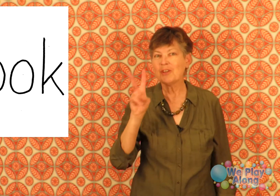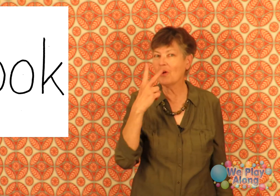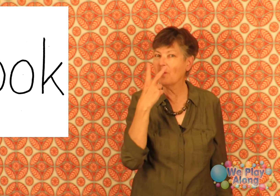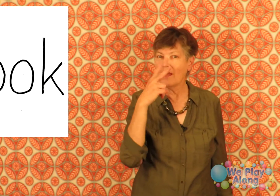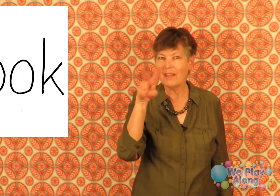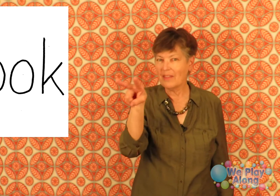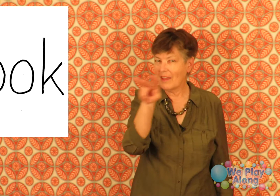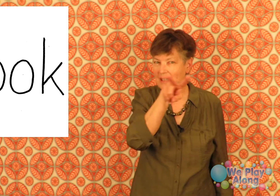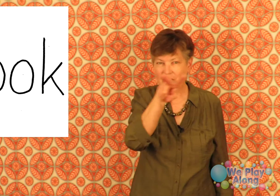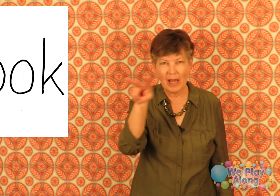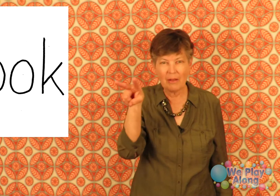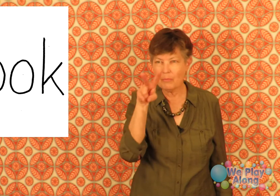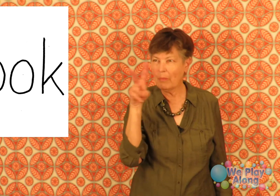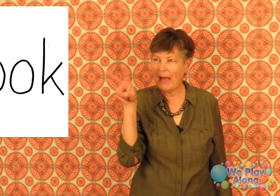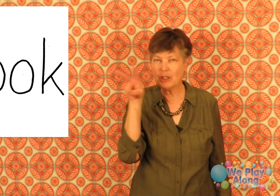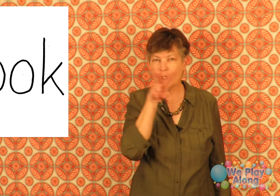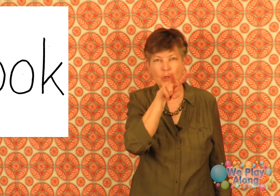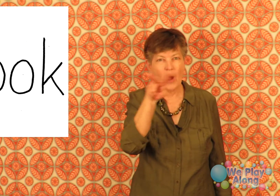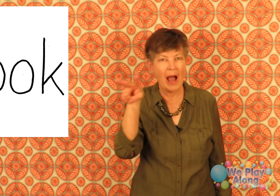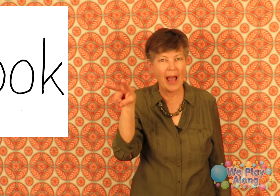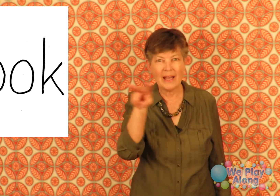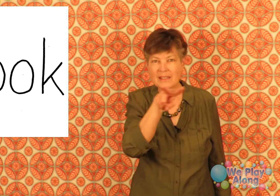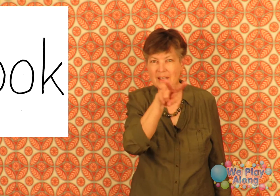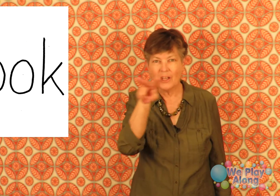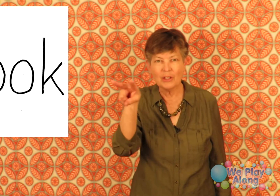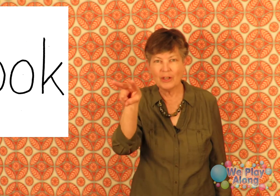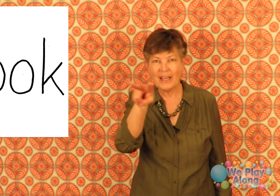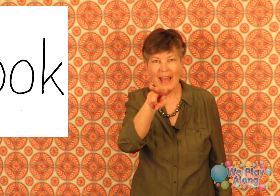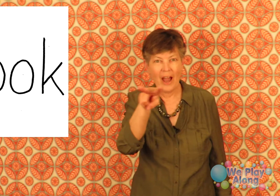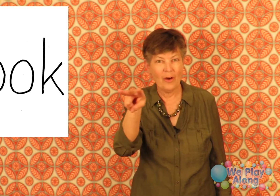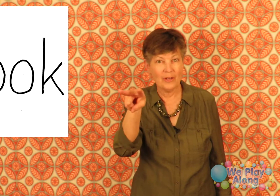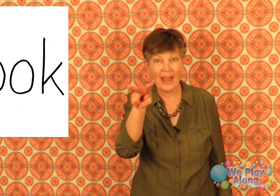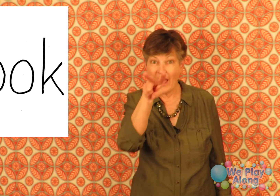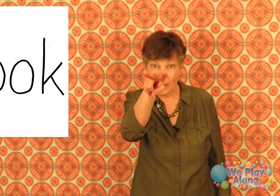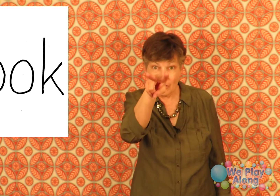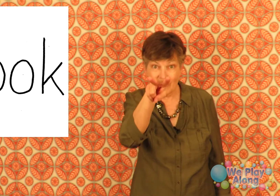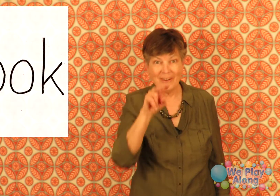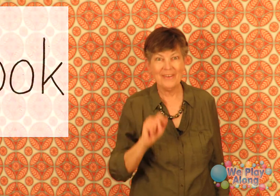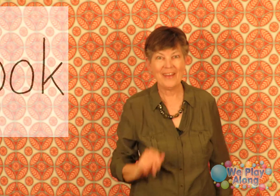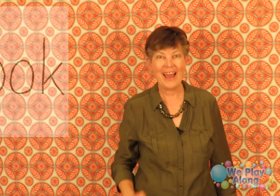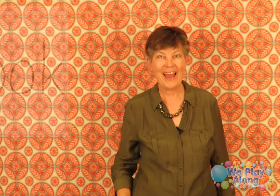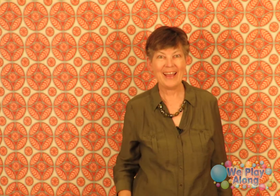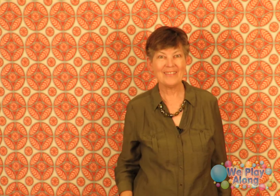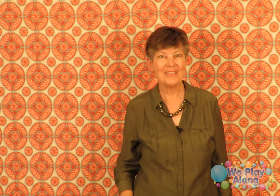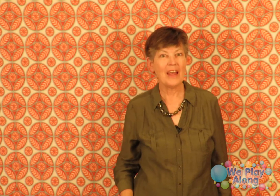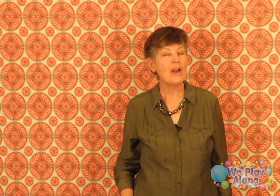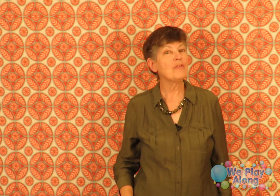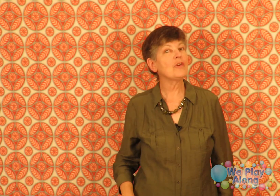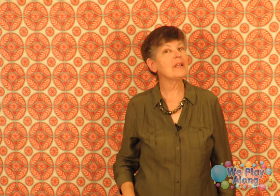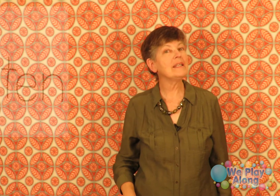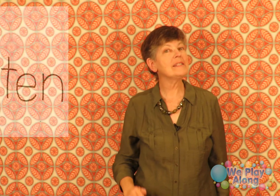So it's like imagine two eyes looking out at you. Okay? For